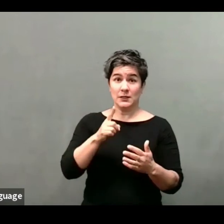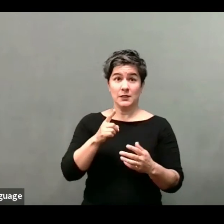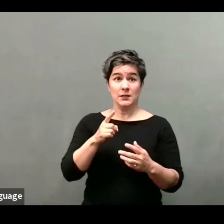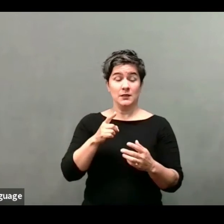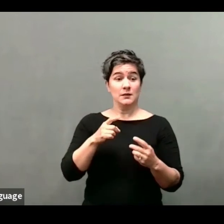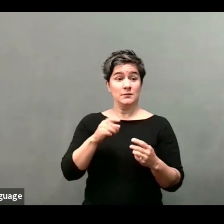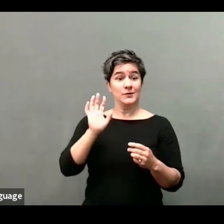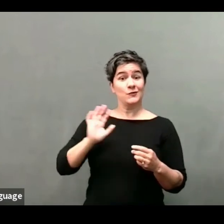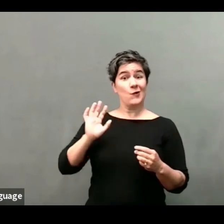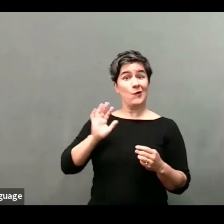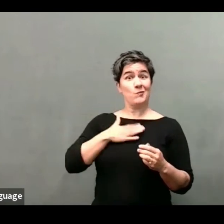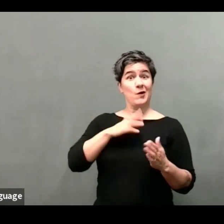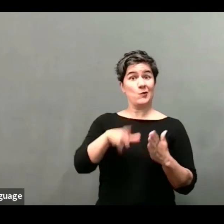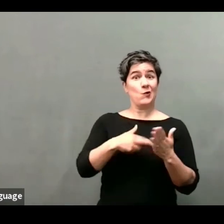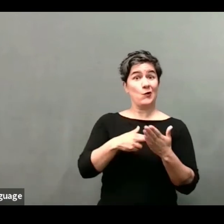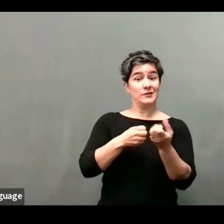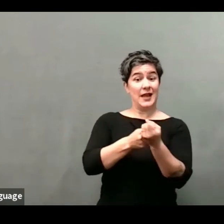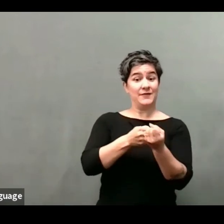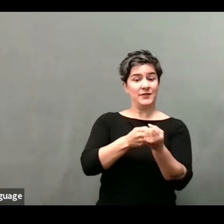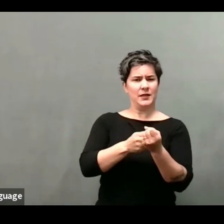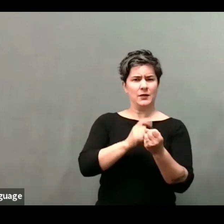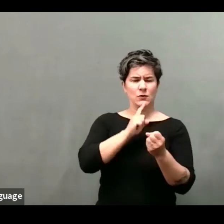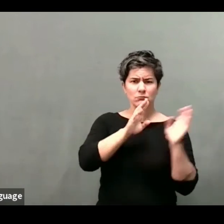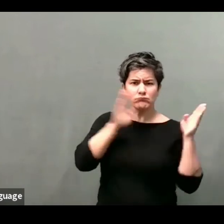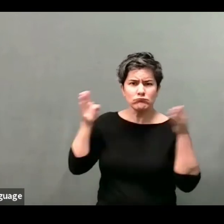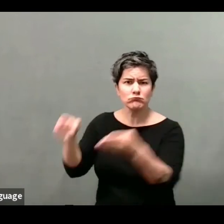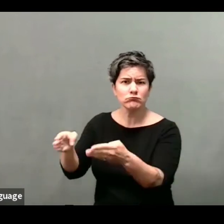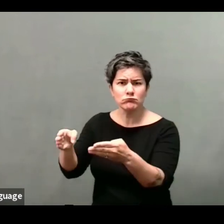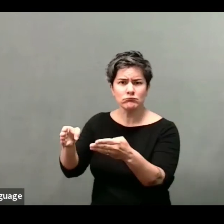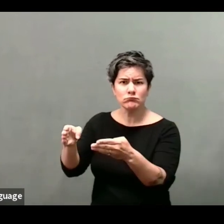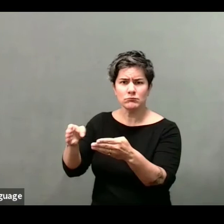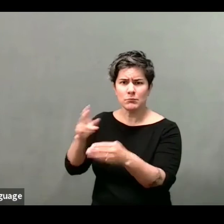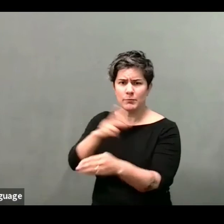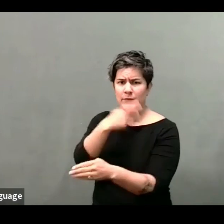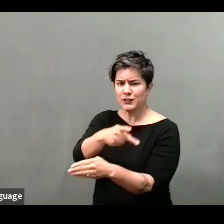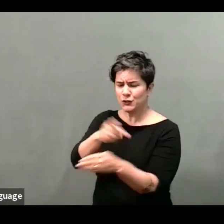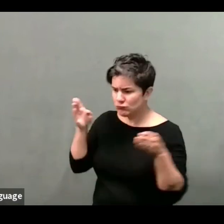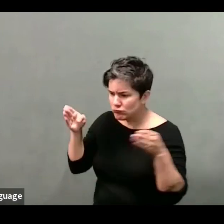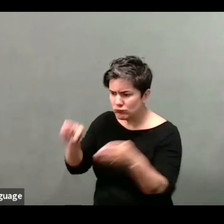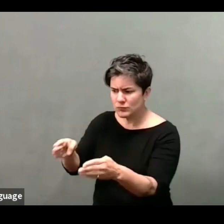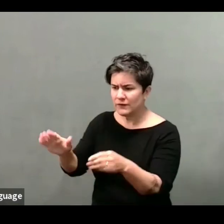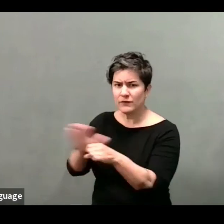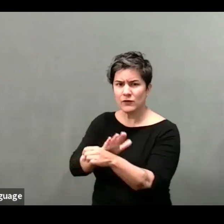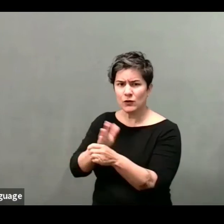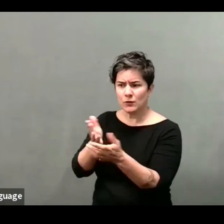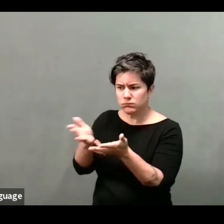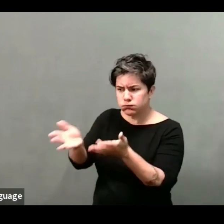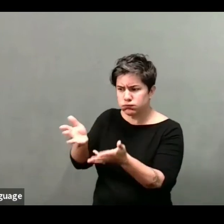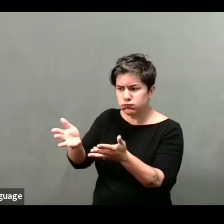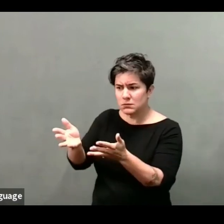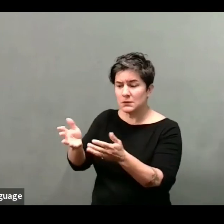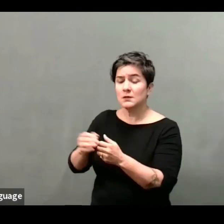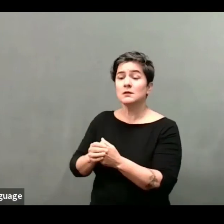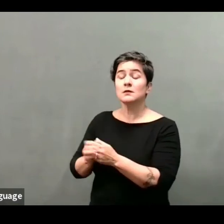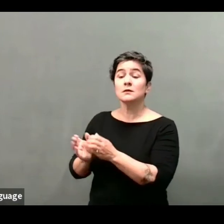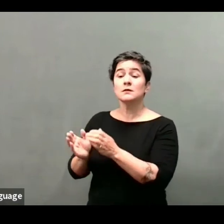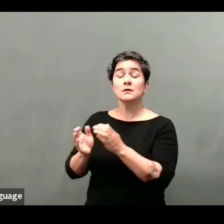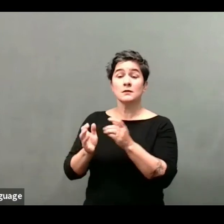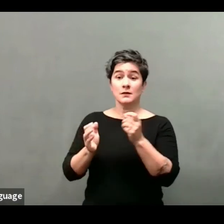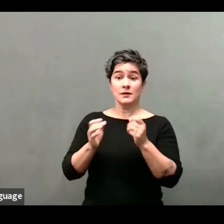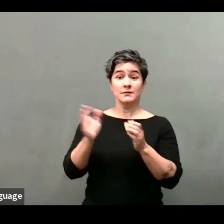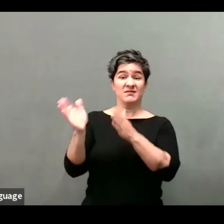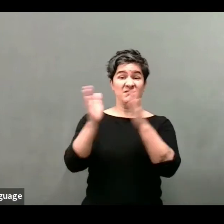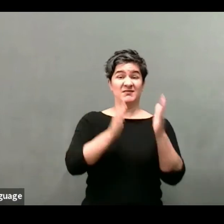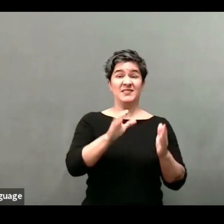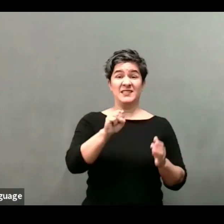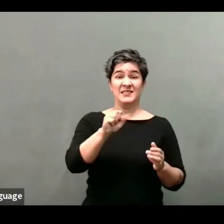that as an advocate, I was able to devote my entire attention to the patient. And as a SANE, I was